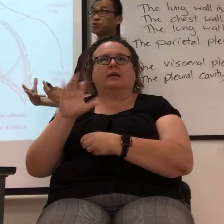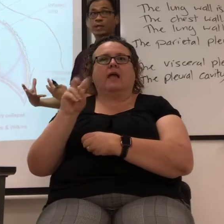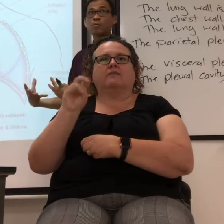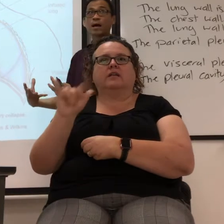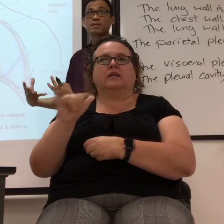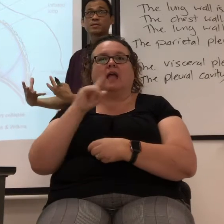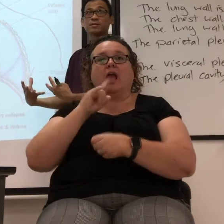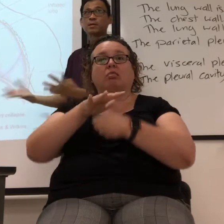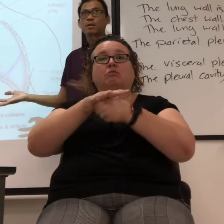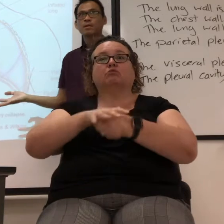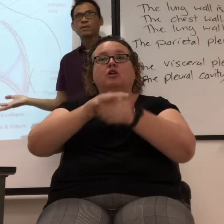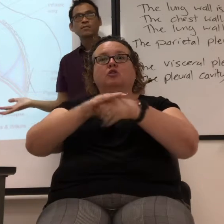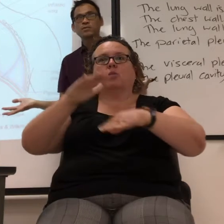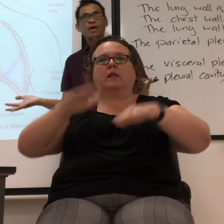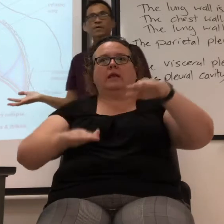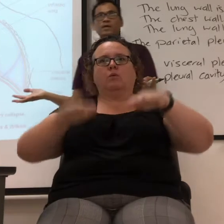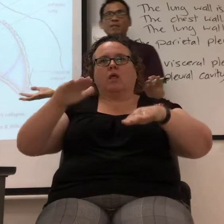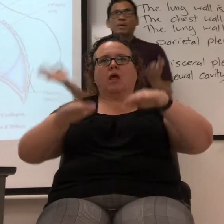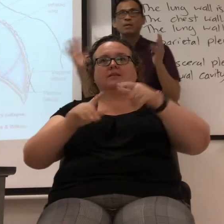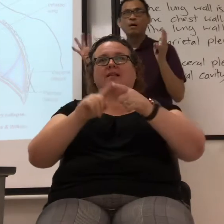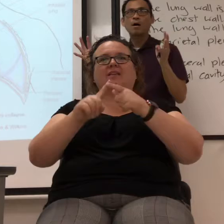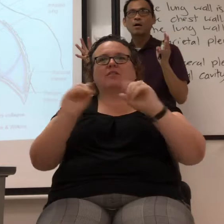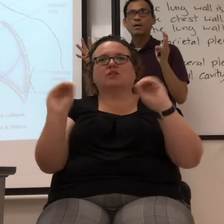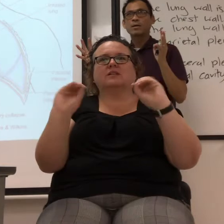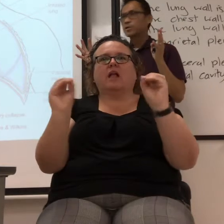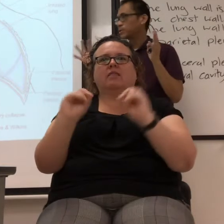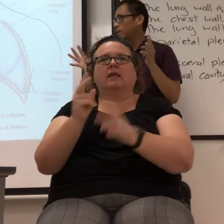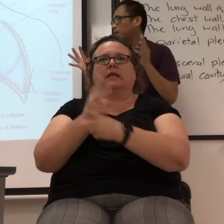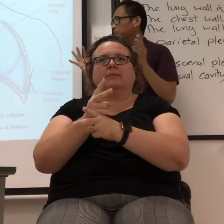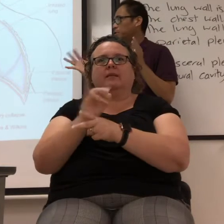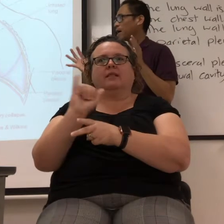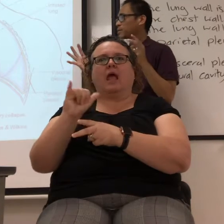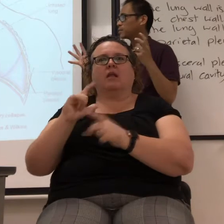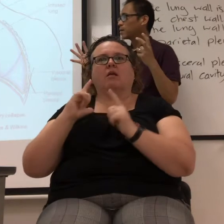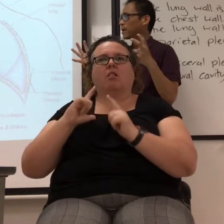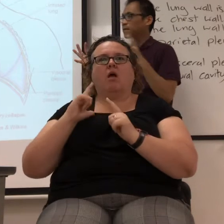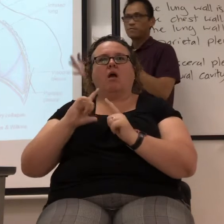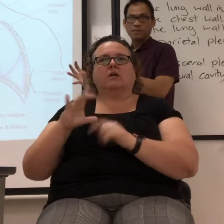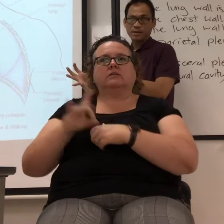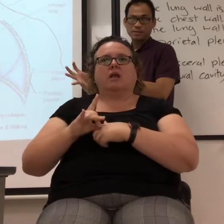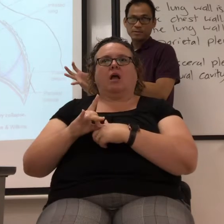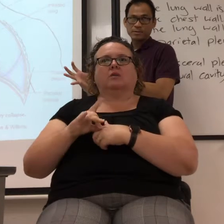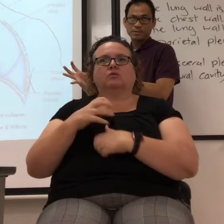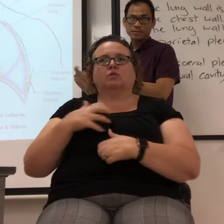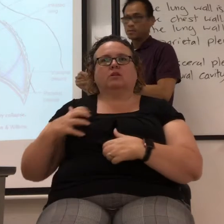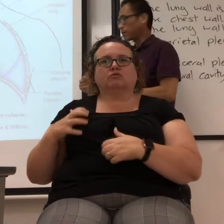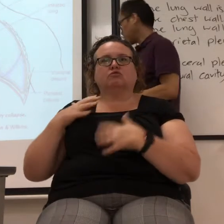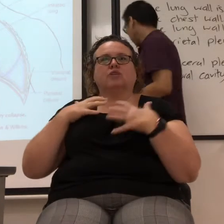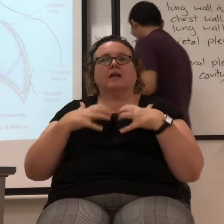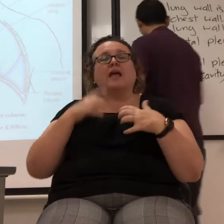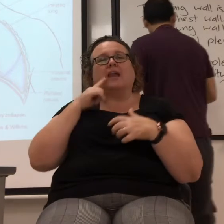and the pressure equalizes, then there's nothing keeping the lung stuck to chest and it deflates.